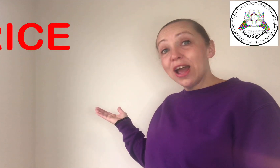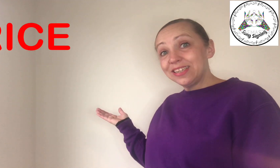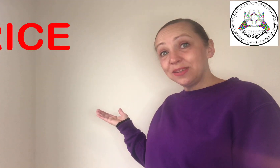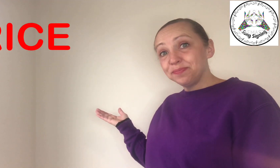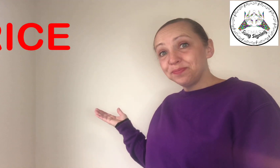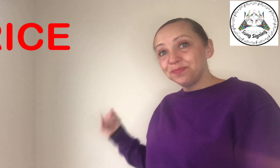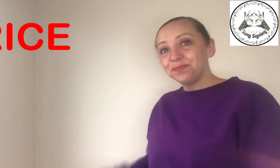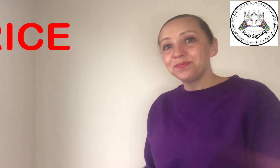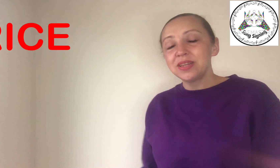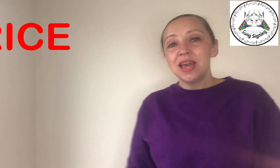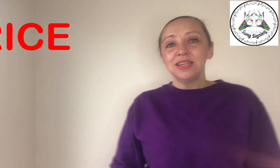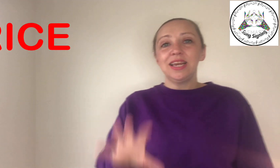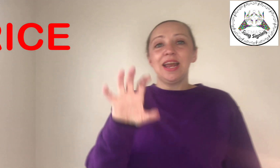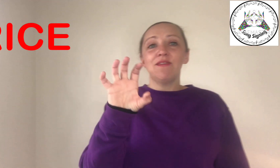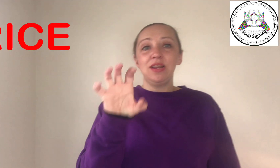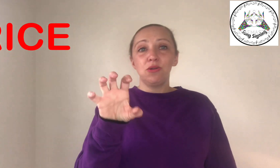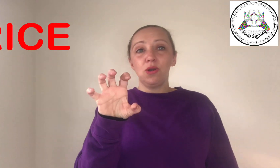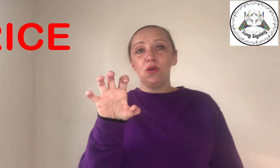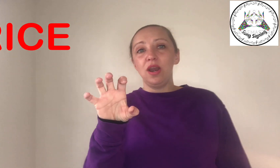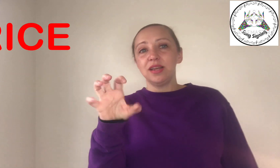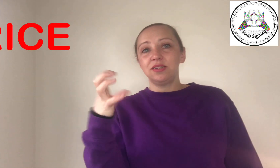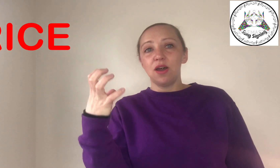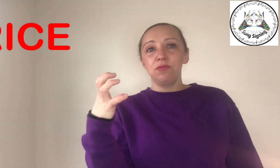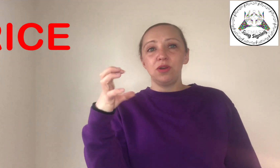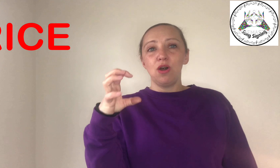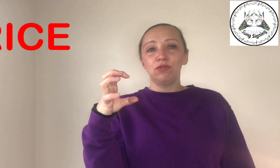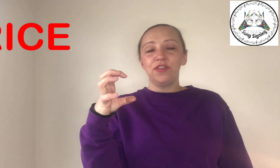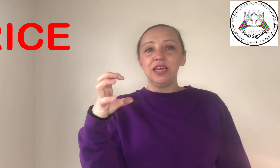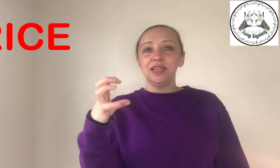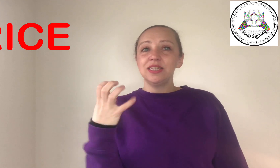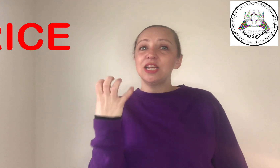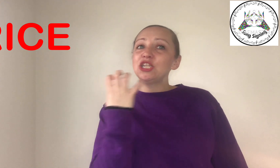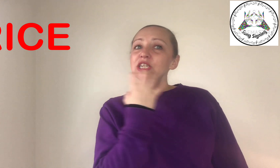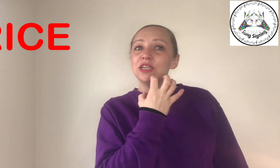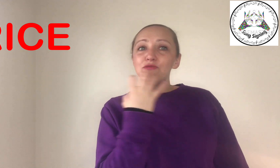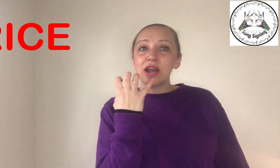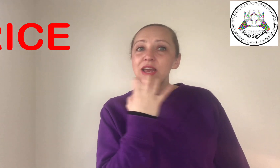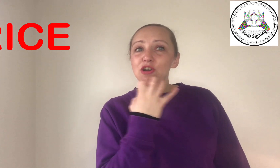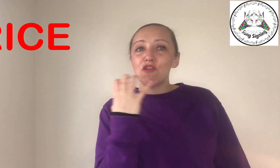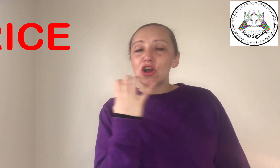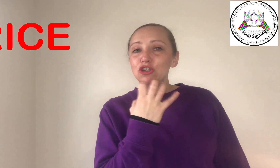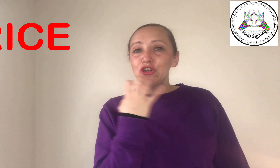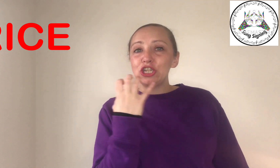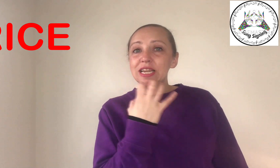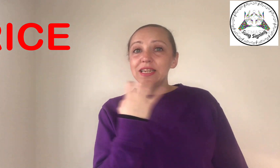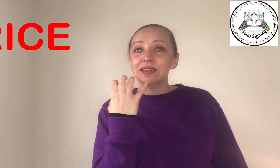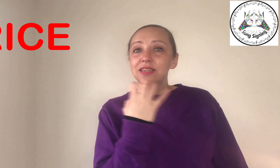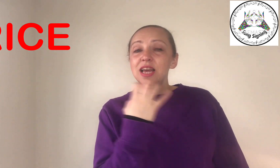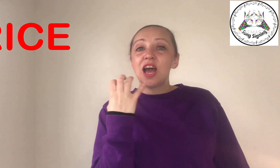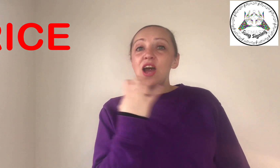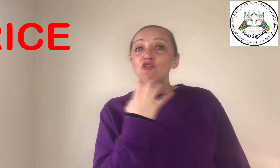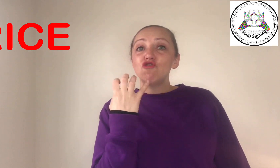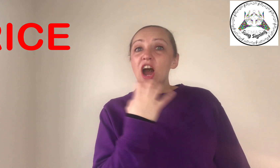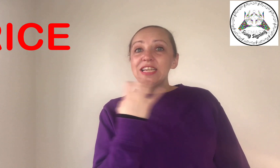Rice. So you're gonna have a little claw like so, curled fingers, and you're just gonna run it across your chin. Rice.